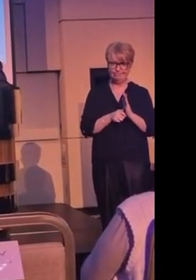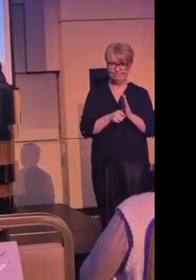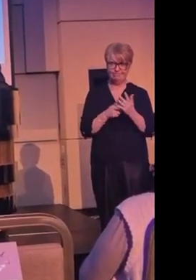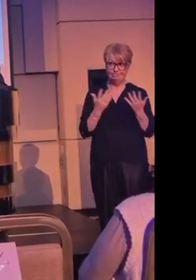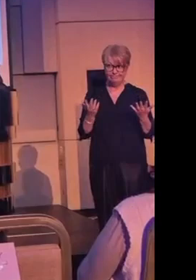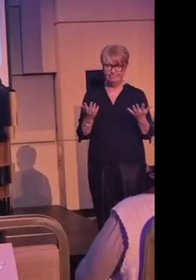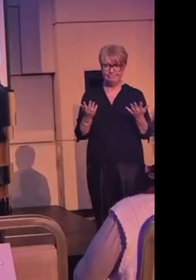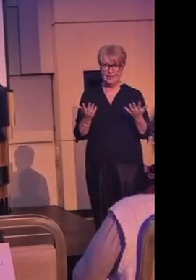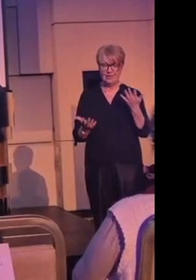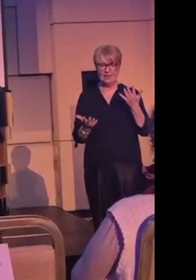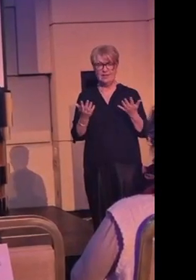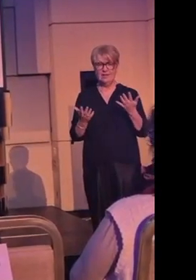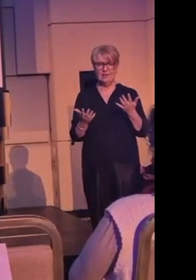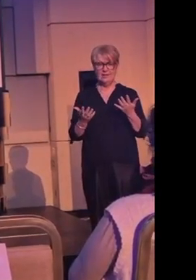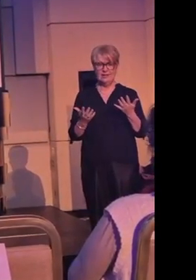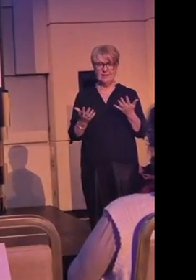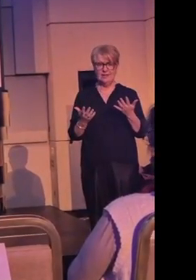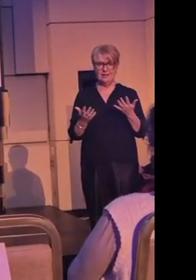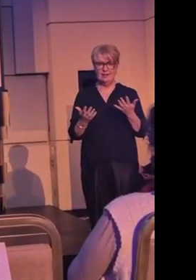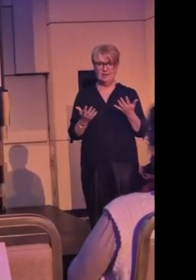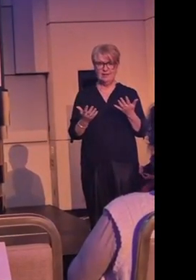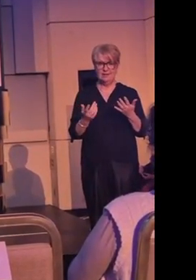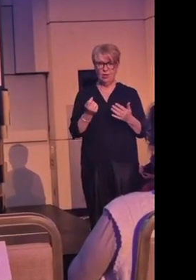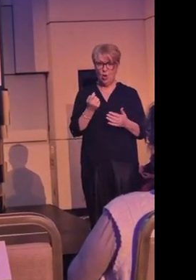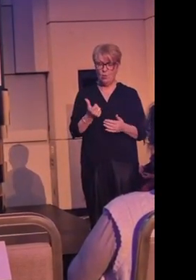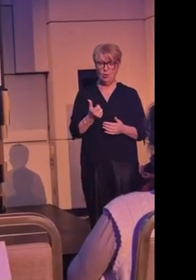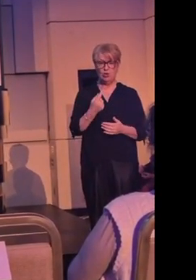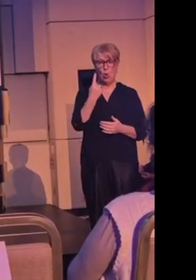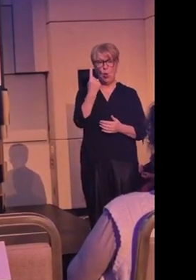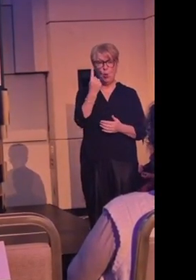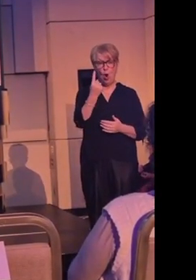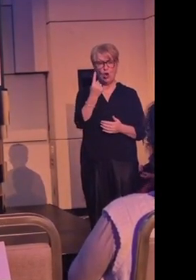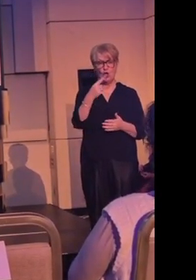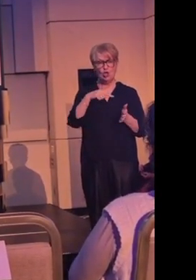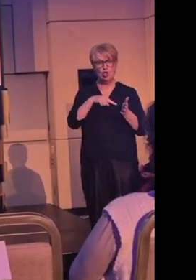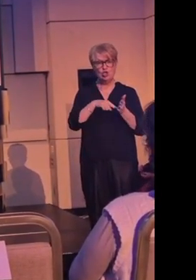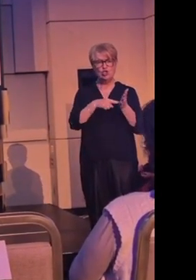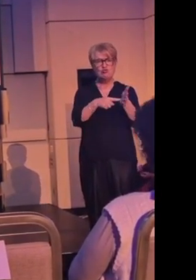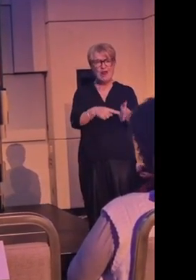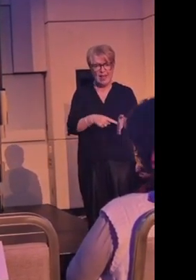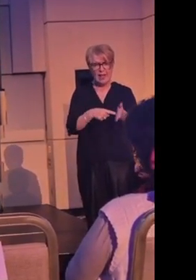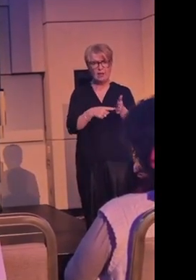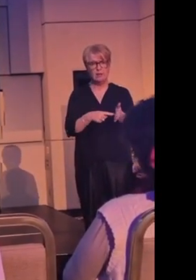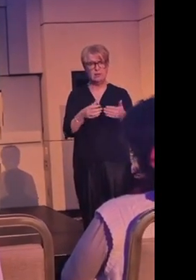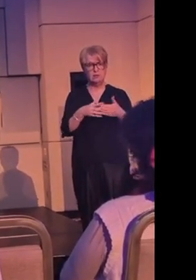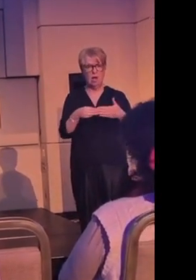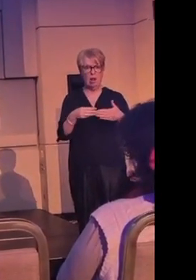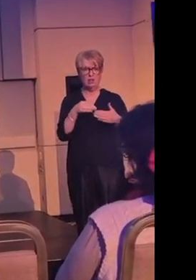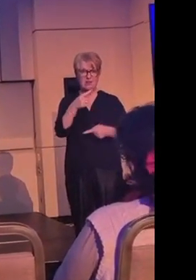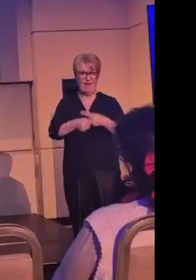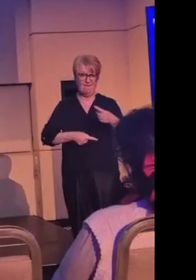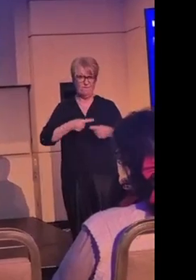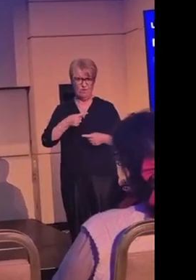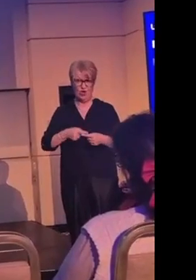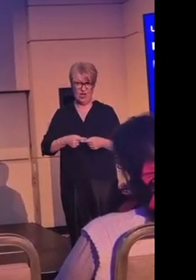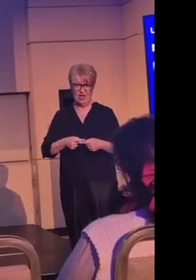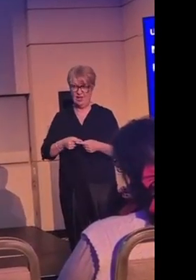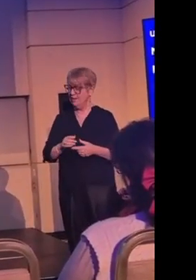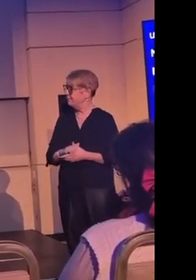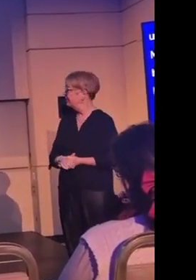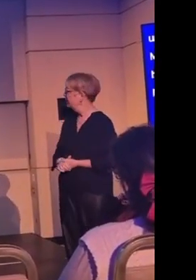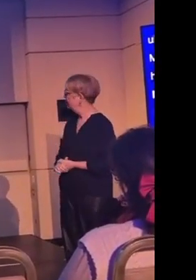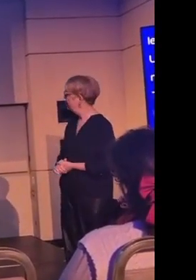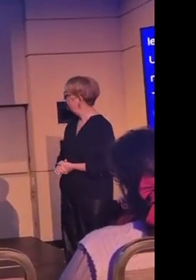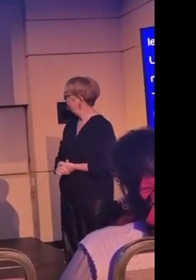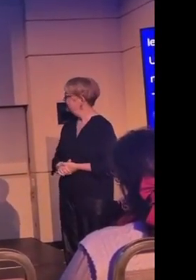reaching nearly now $1 trillion per year. Screening and vaccination programs are the most cost-effective